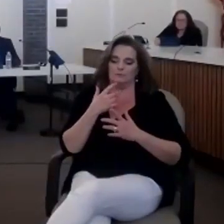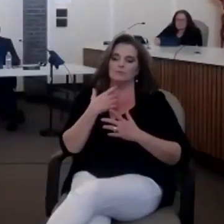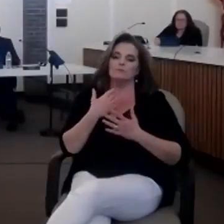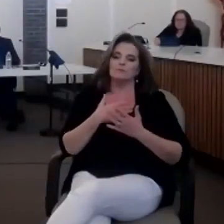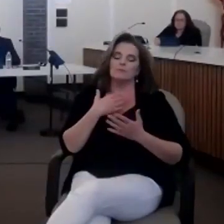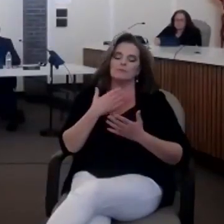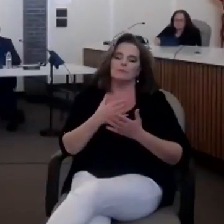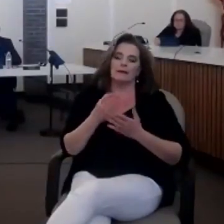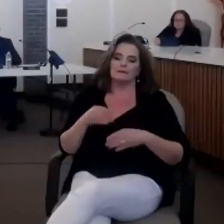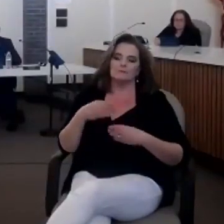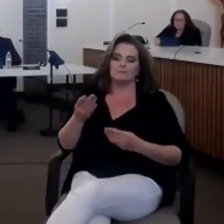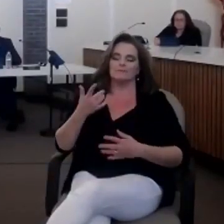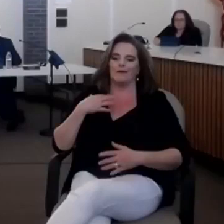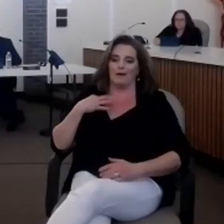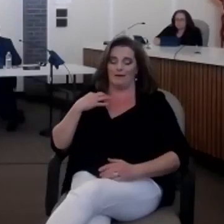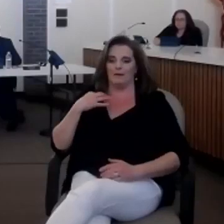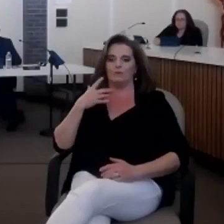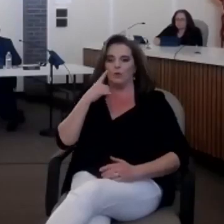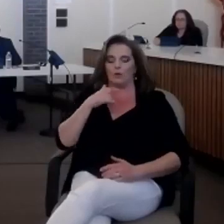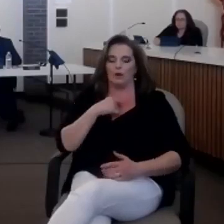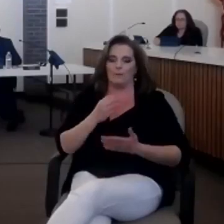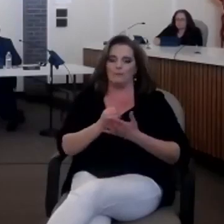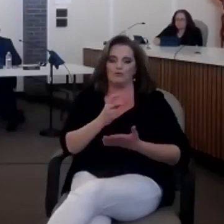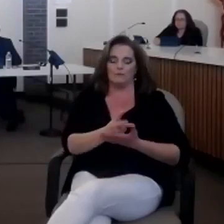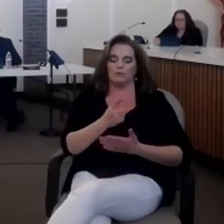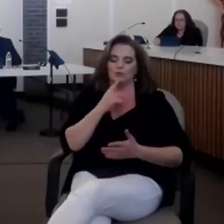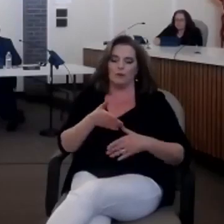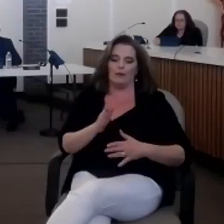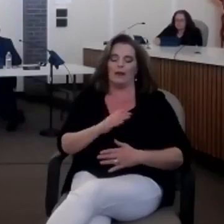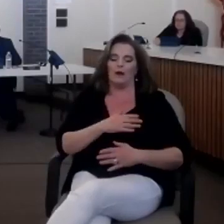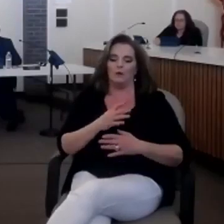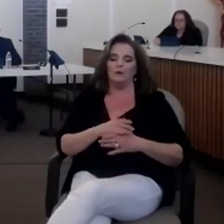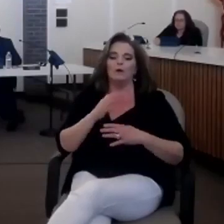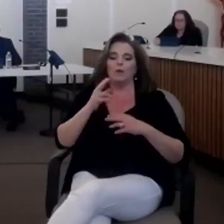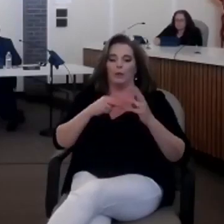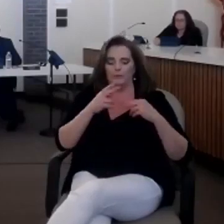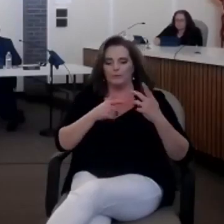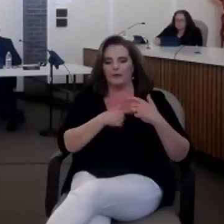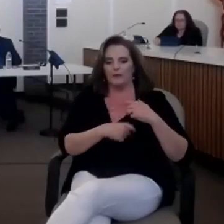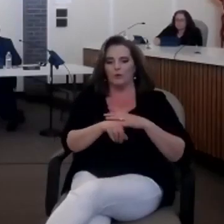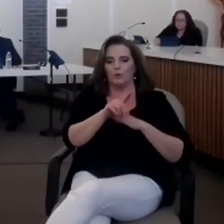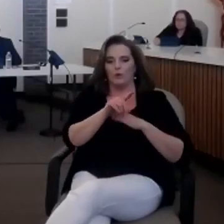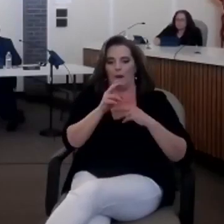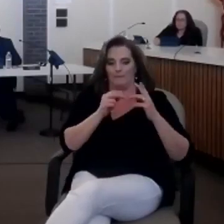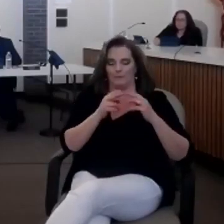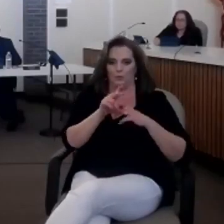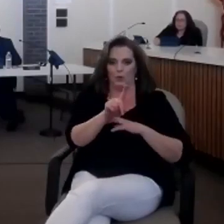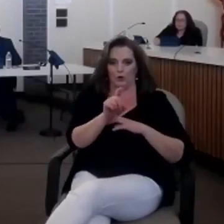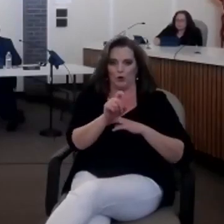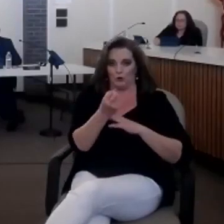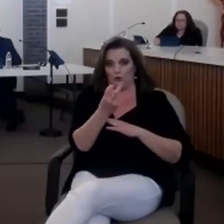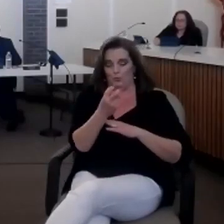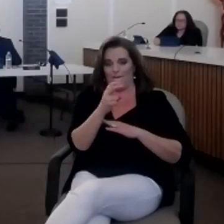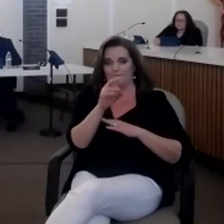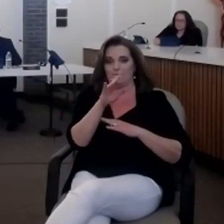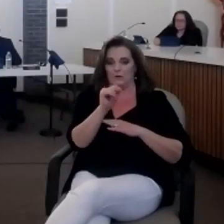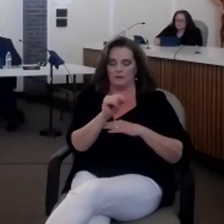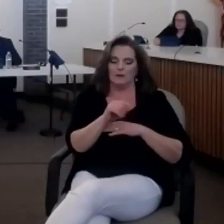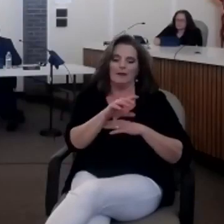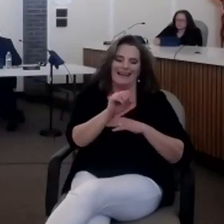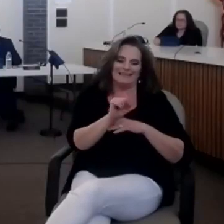approval of special use permit to allow the construction of a 112-foot building, SP